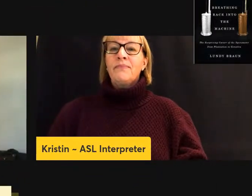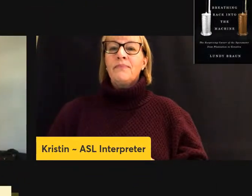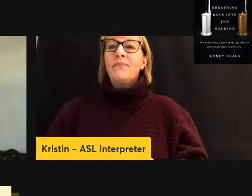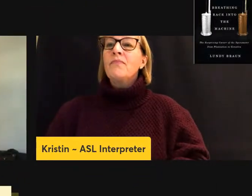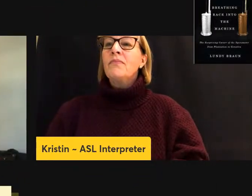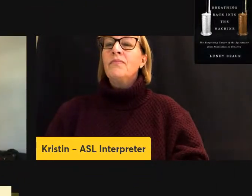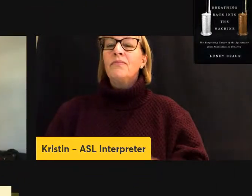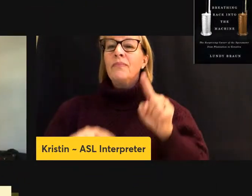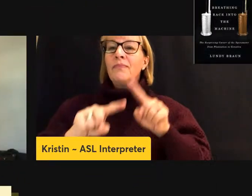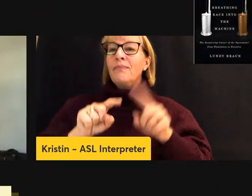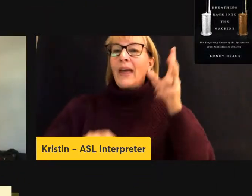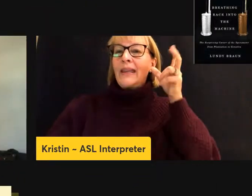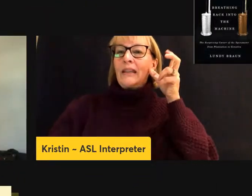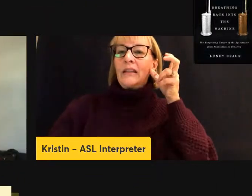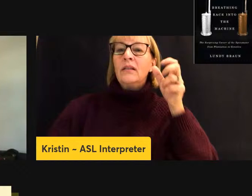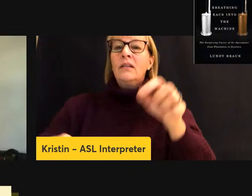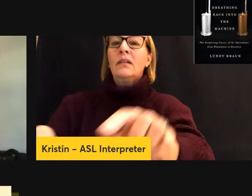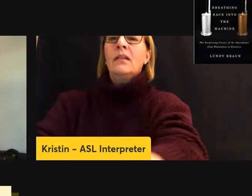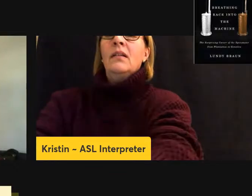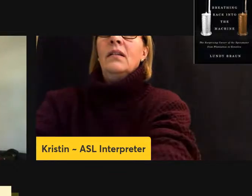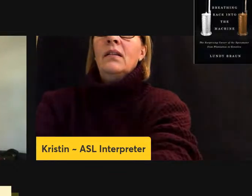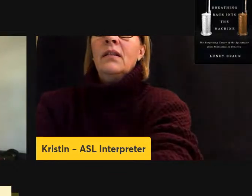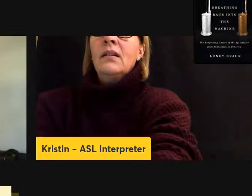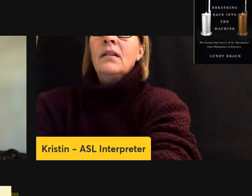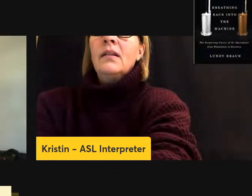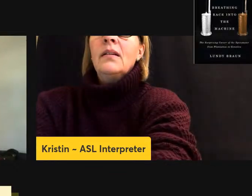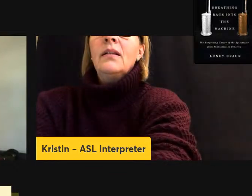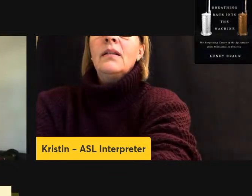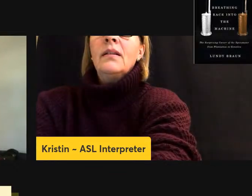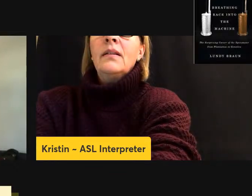ramifications, wide ramifications for